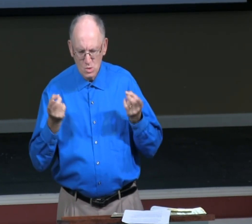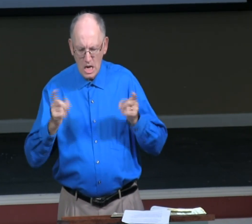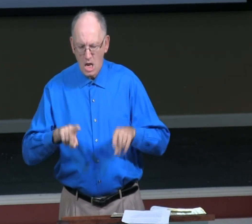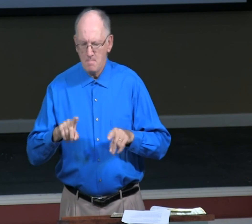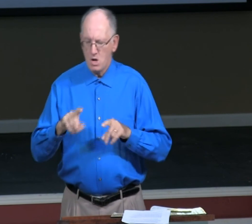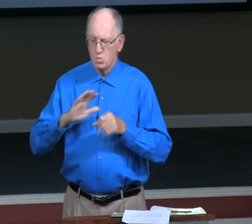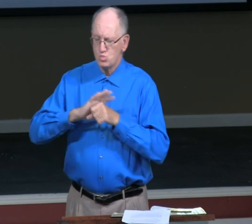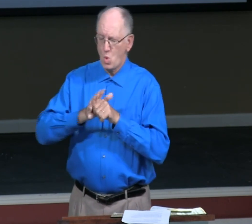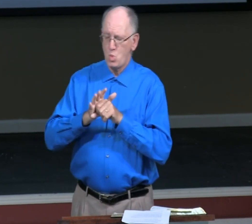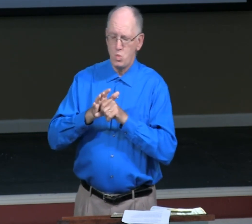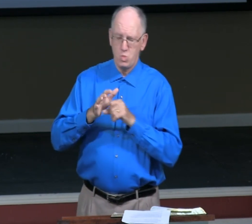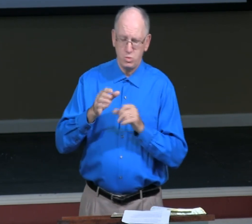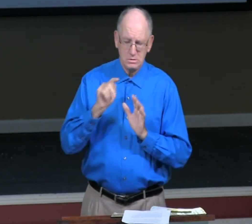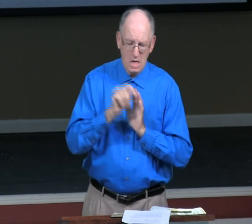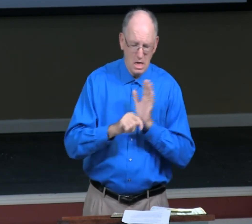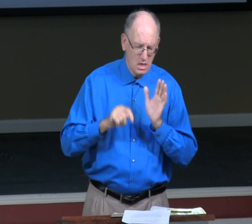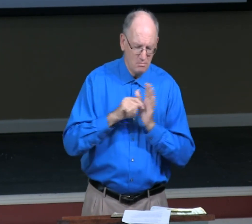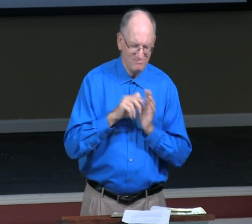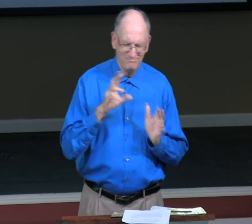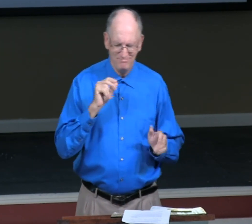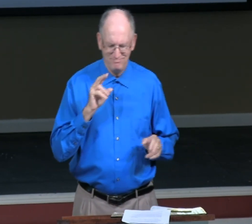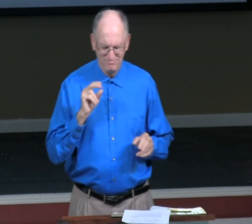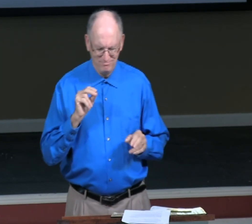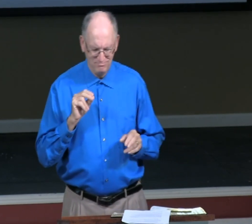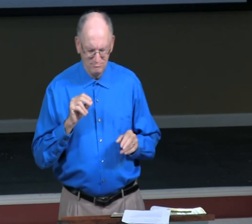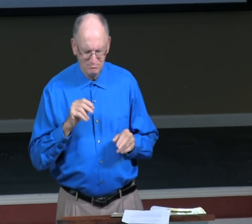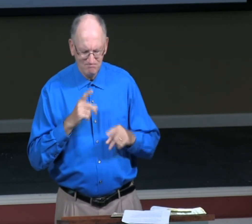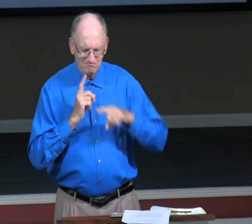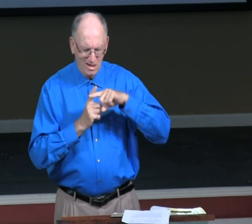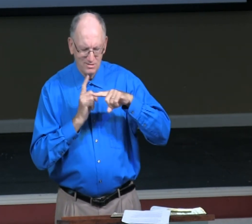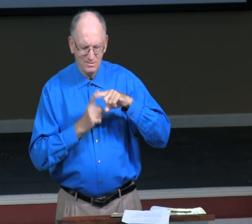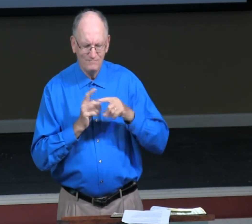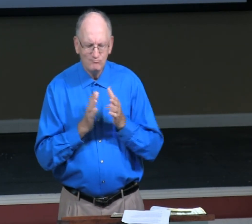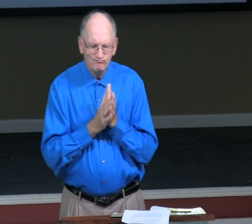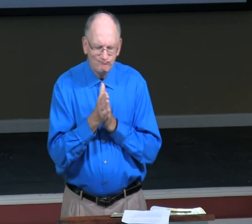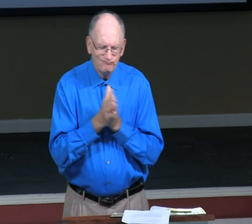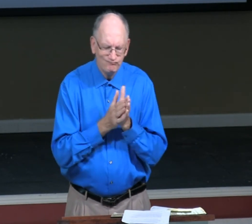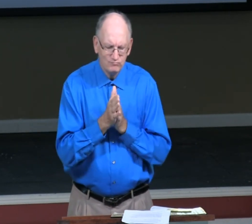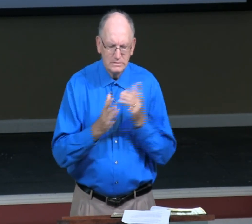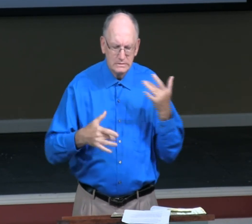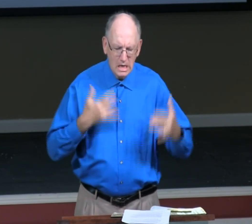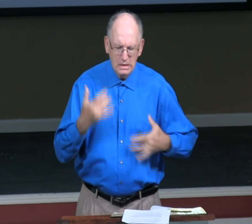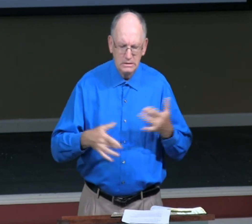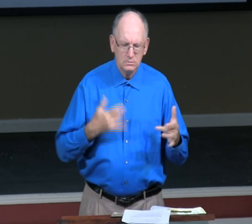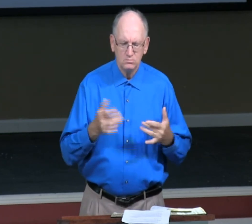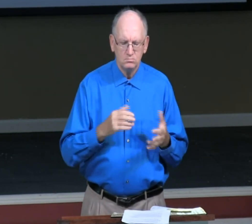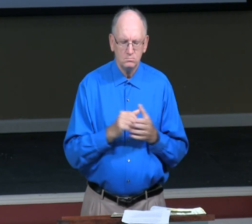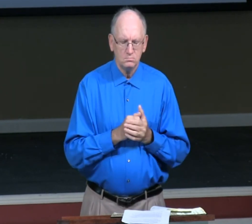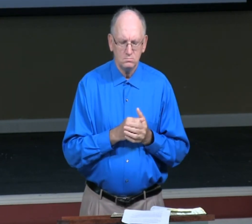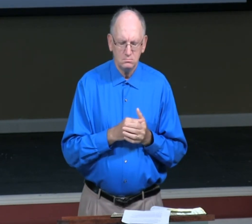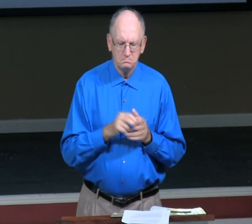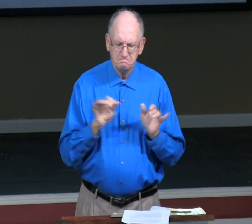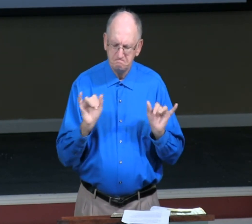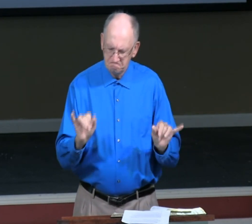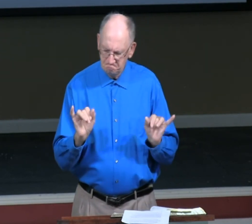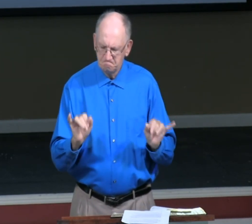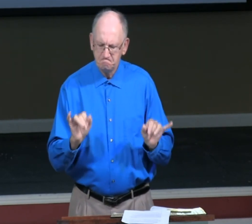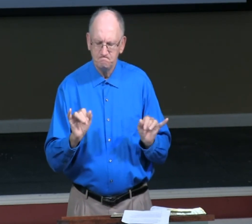That we don't feel discouraged. You know, coronavirus is happening and everything, but that we stay positive and we stay excited for